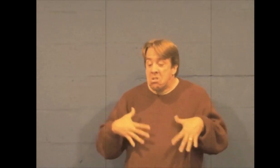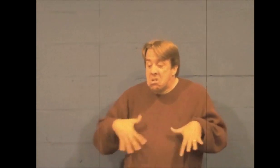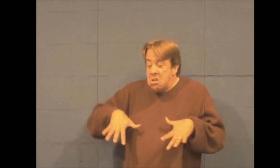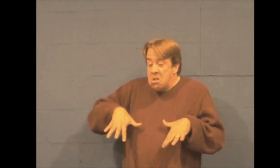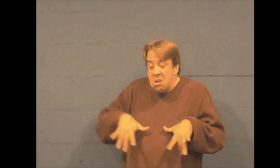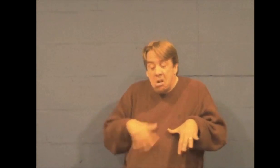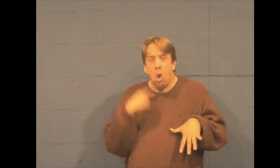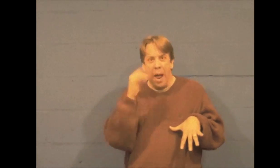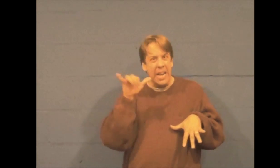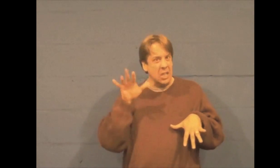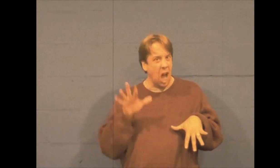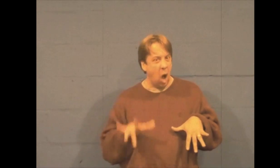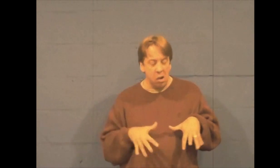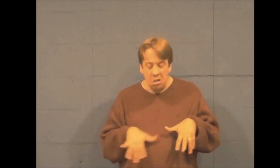white, hippie beard.